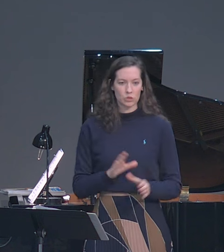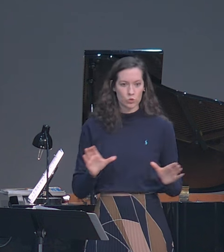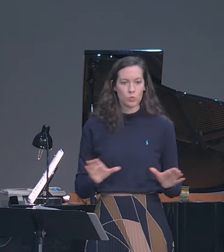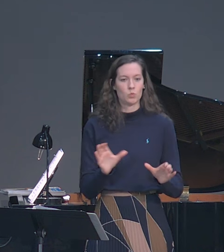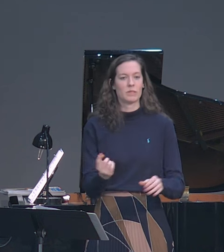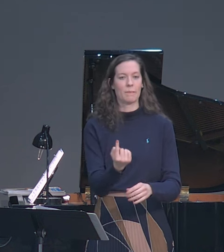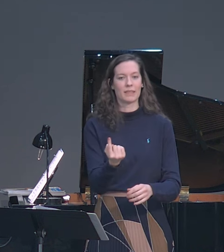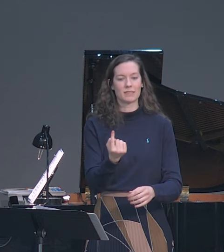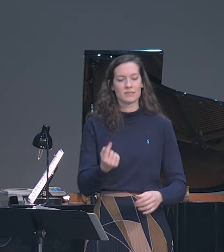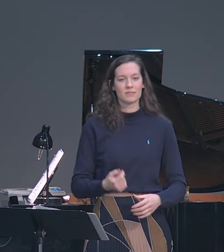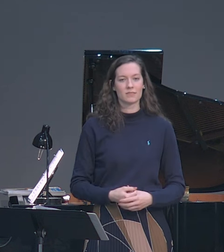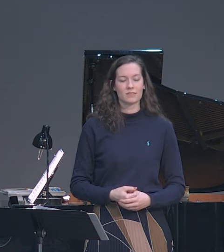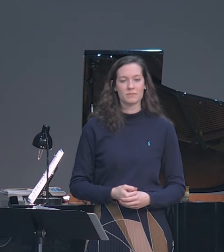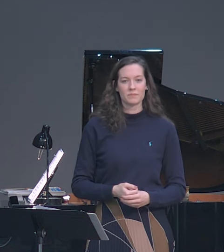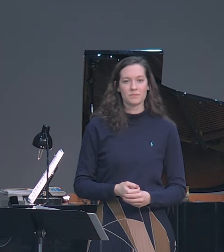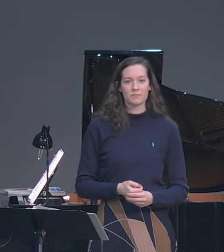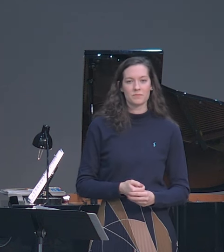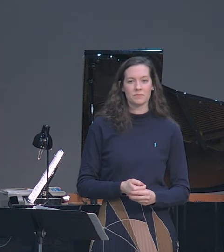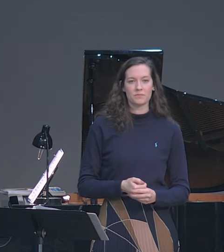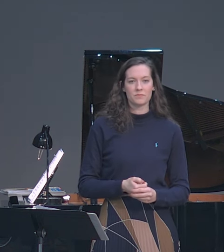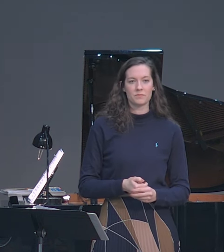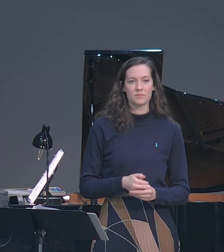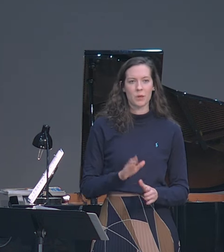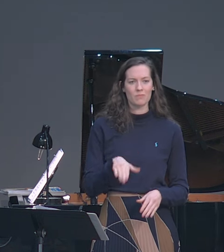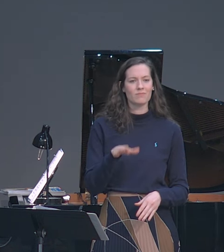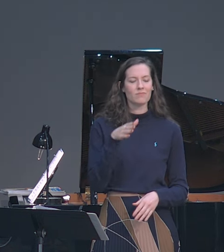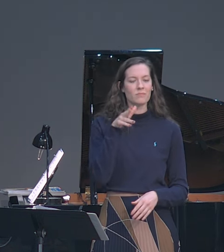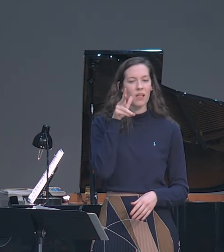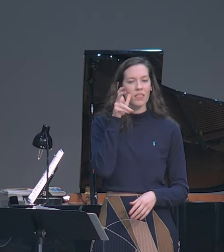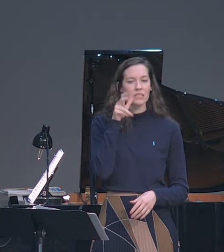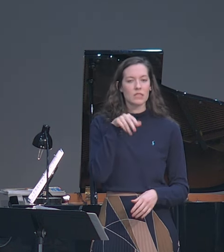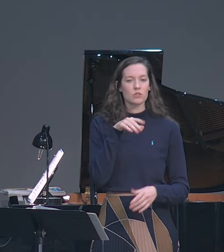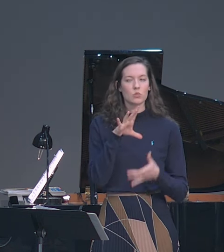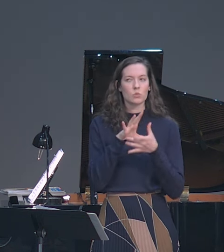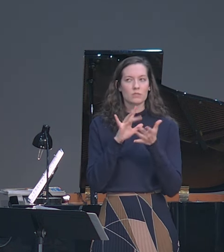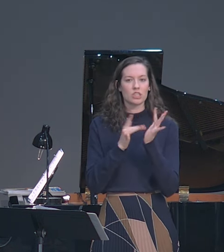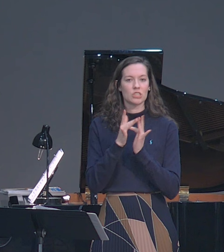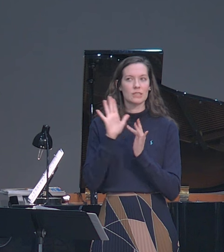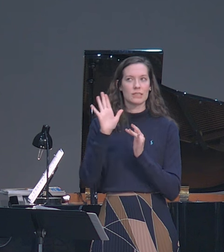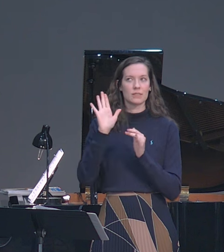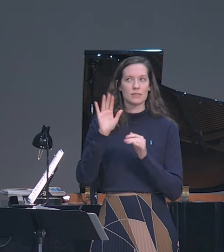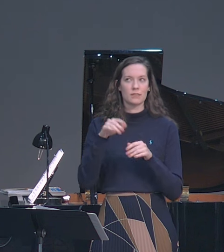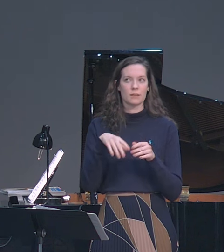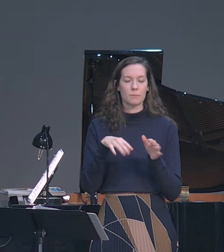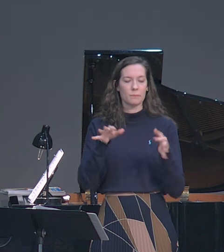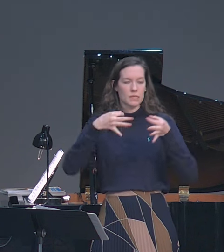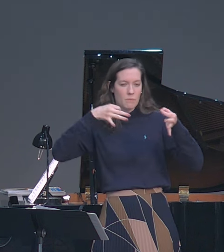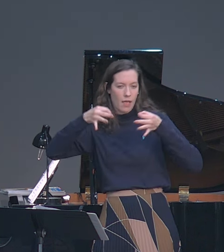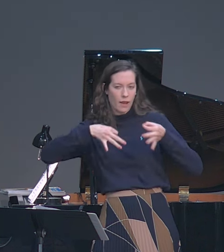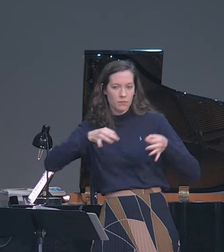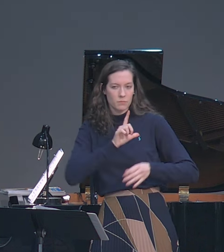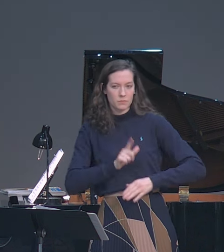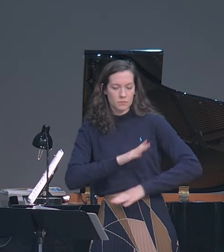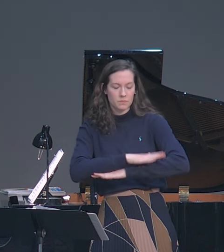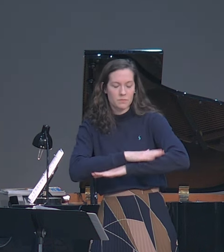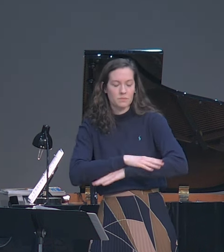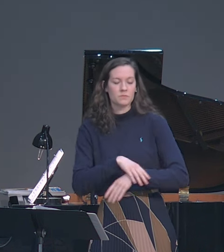something. I want you to listen to the directives that are given by our Lord concerning communion. In Matthew 26, Jesus